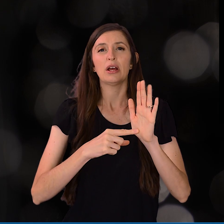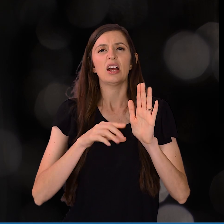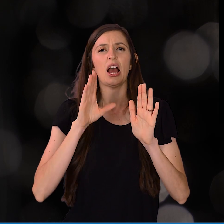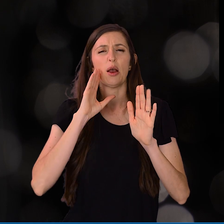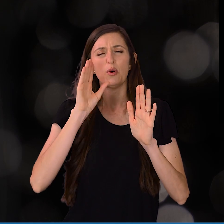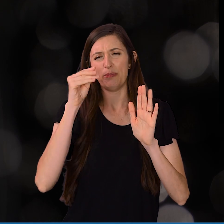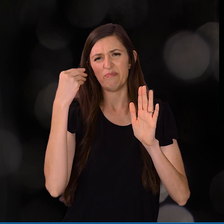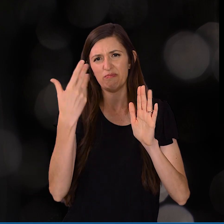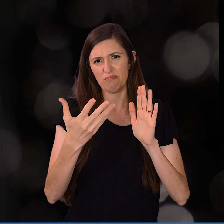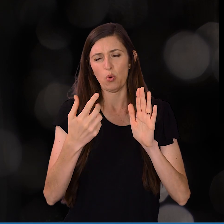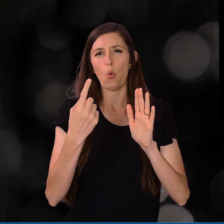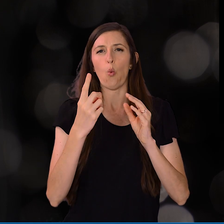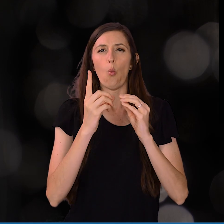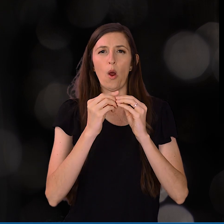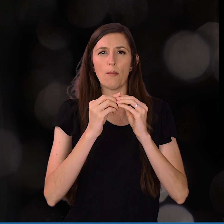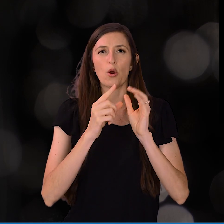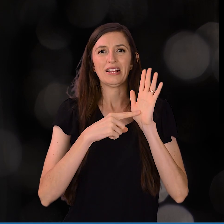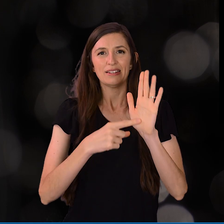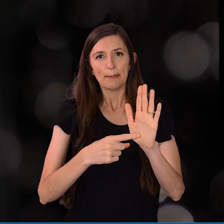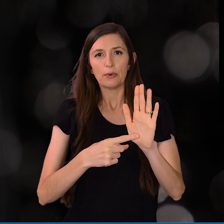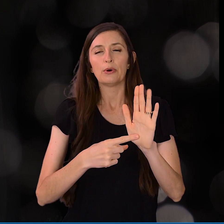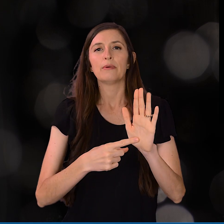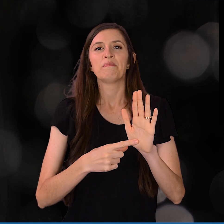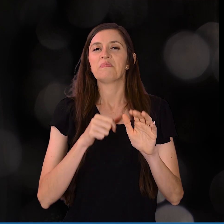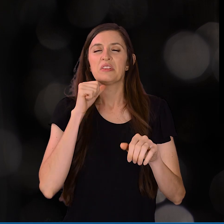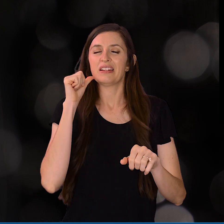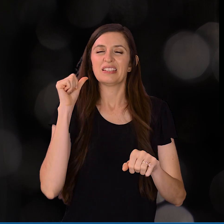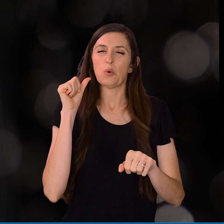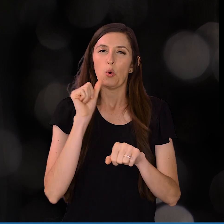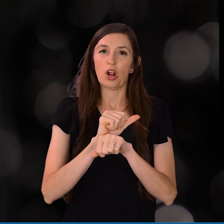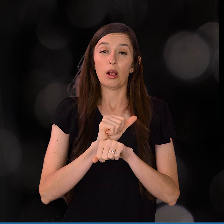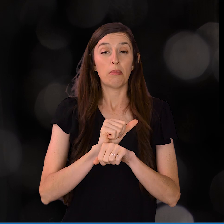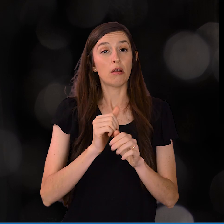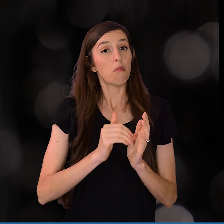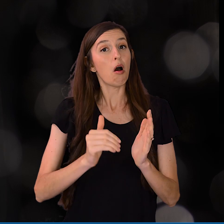Just in the time we have, we'll probably just do these three. A